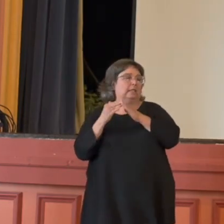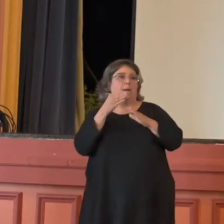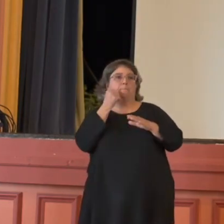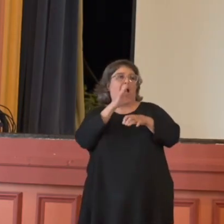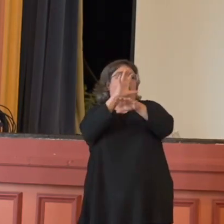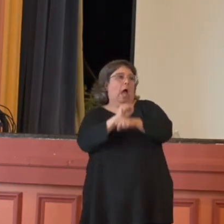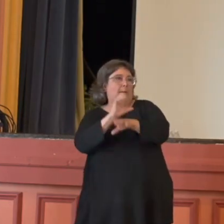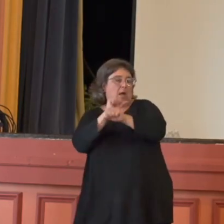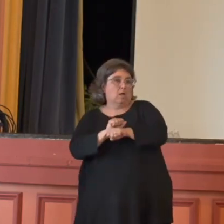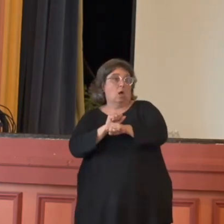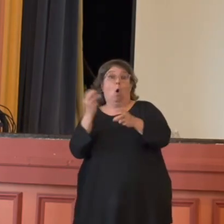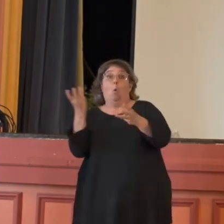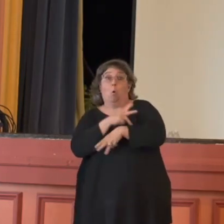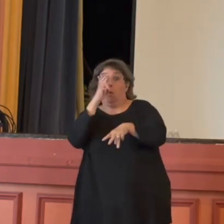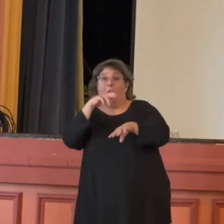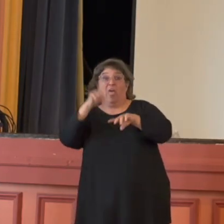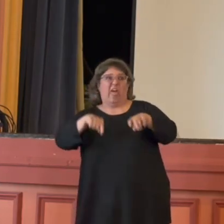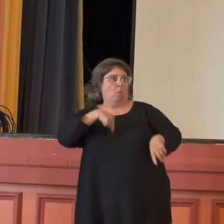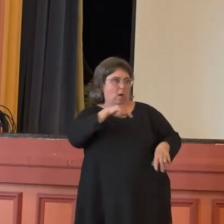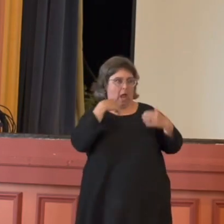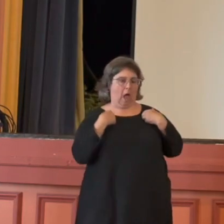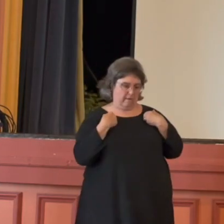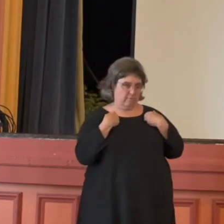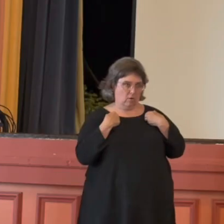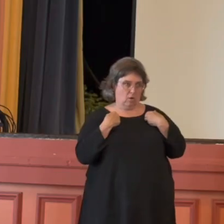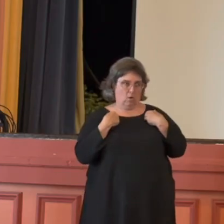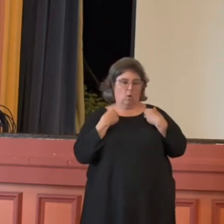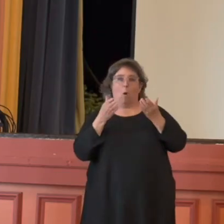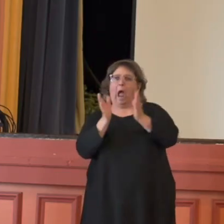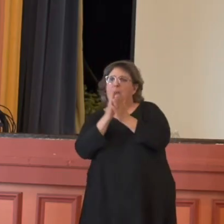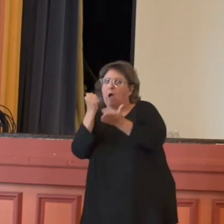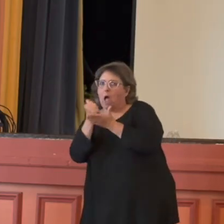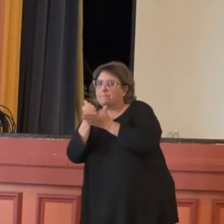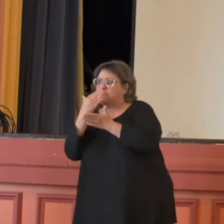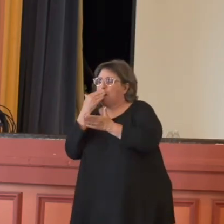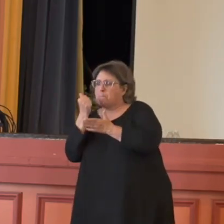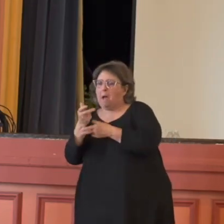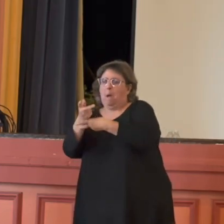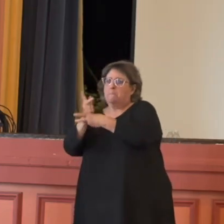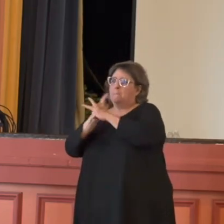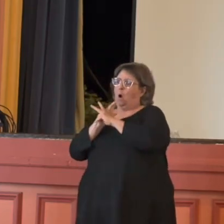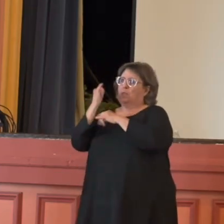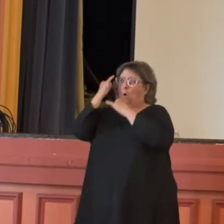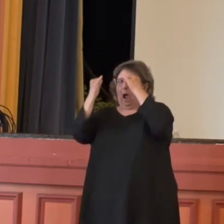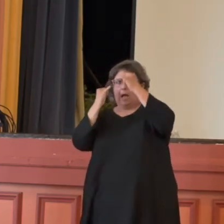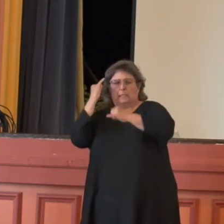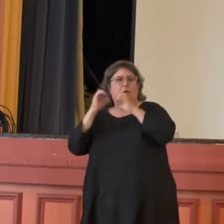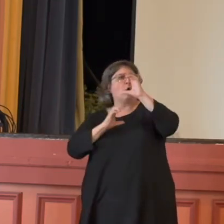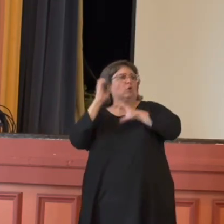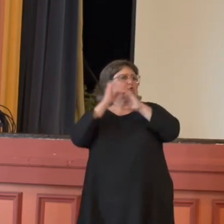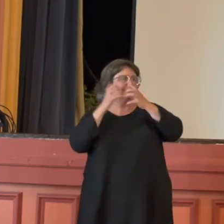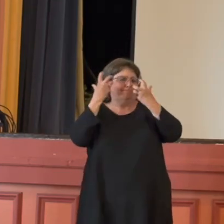have even worse rodent problems than the city of Buffalo has, and taking their best practices for construction and incorporating